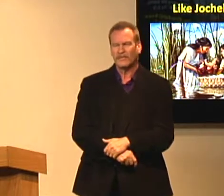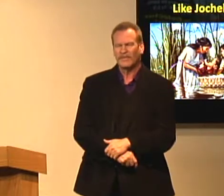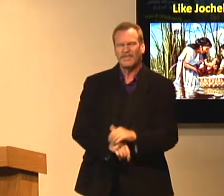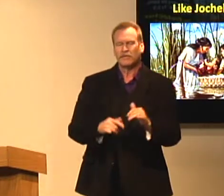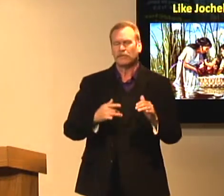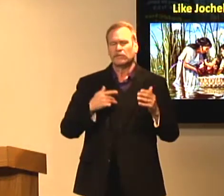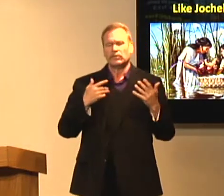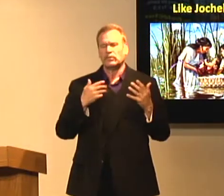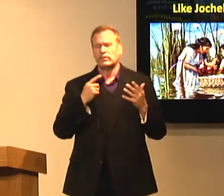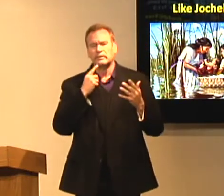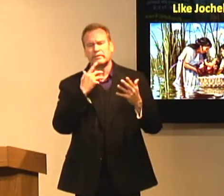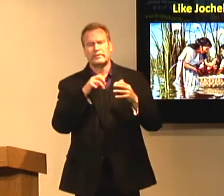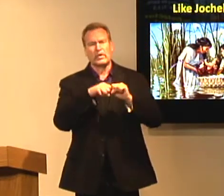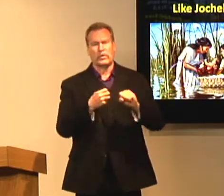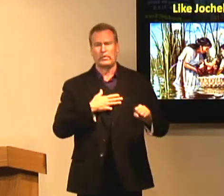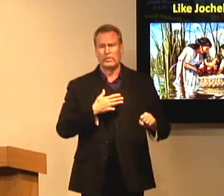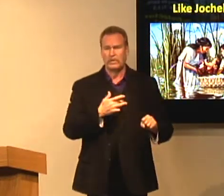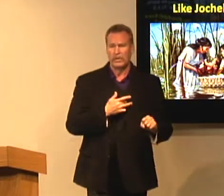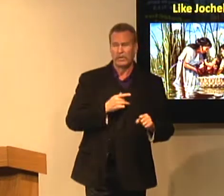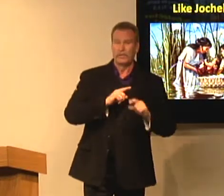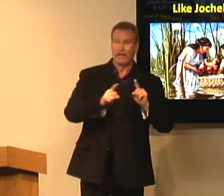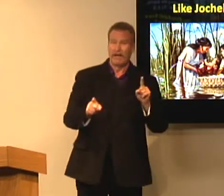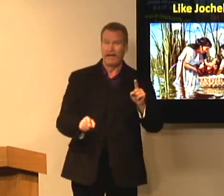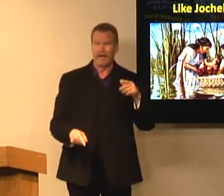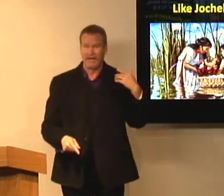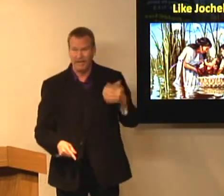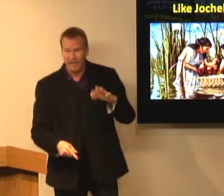unborn children, it breaks my heart.